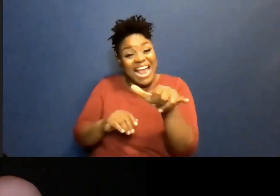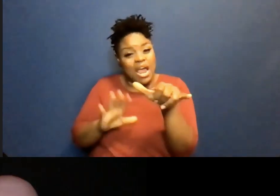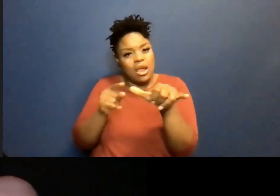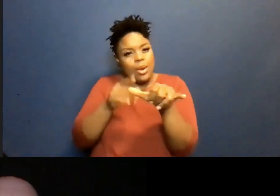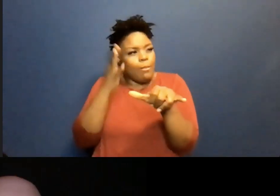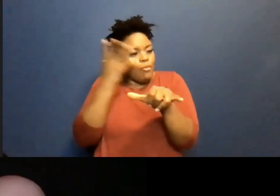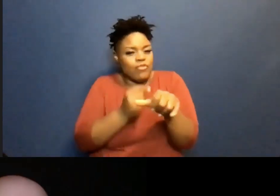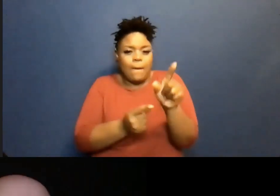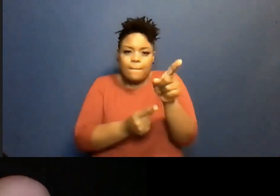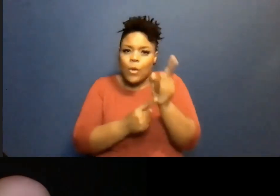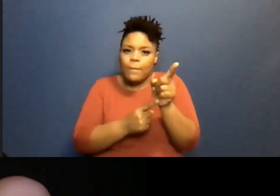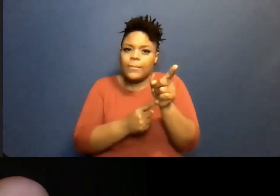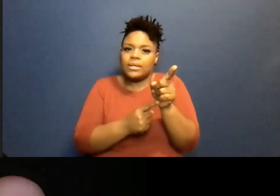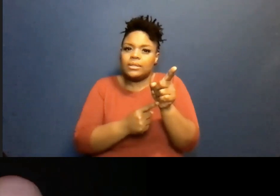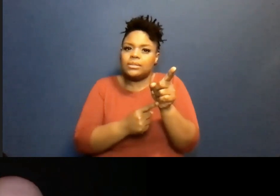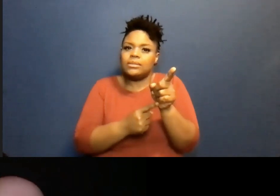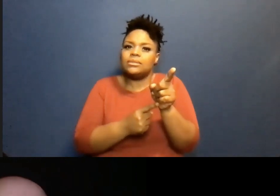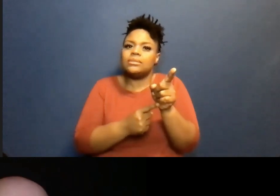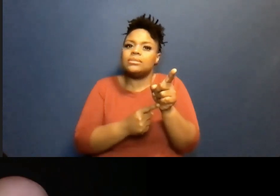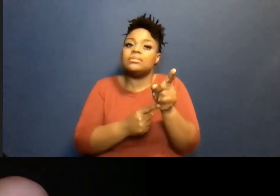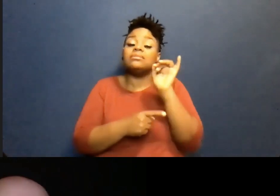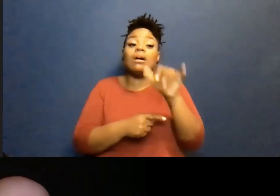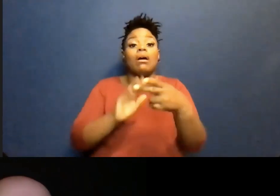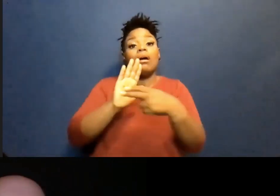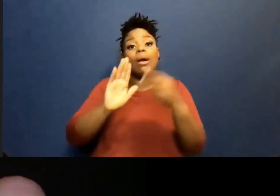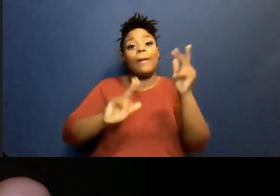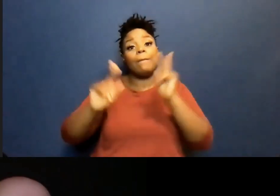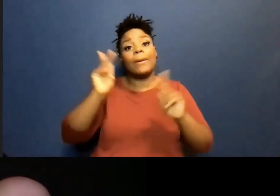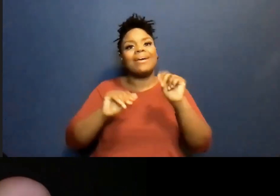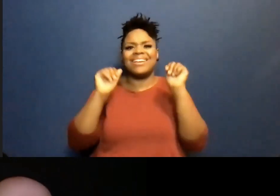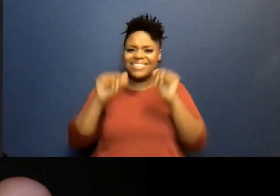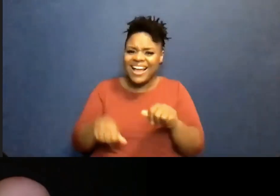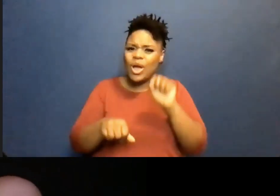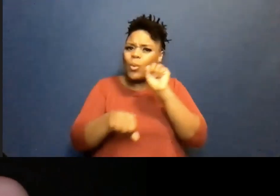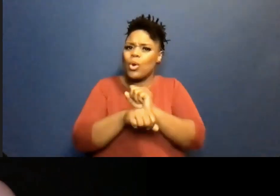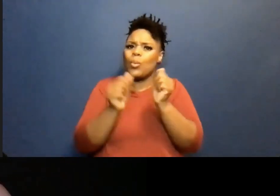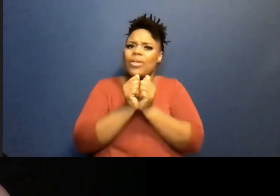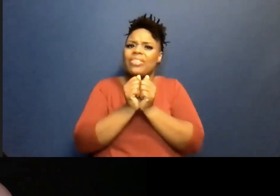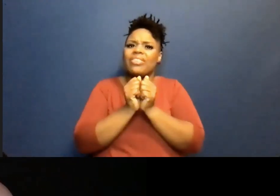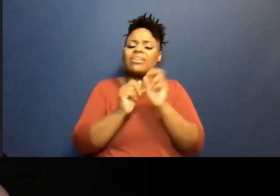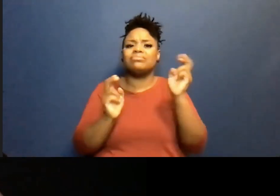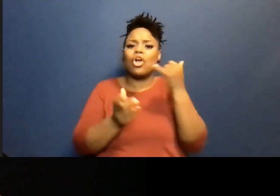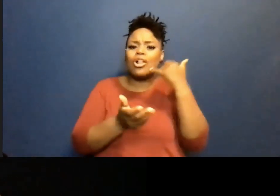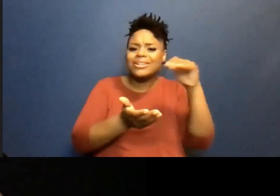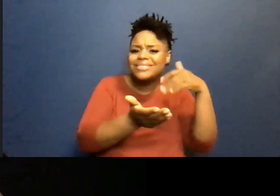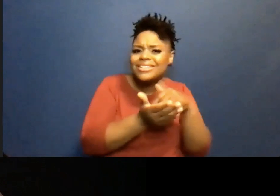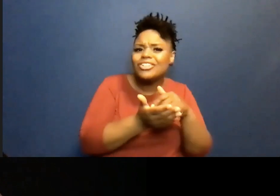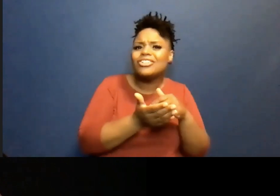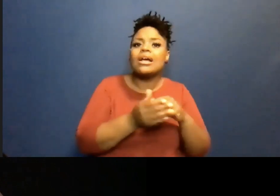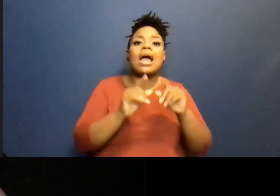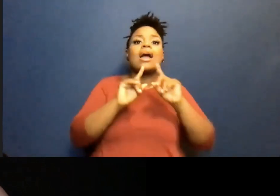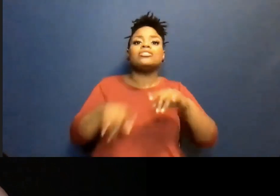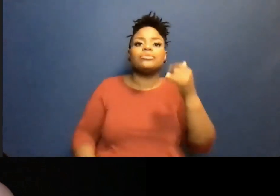center that makes the ridiculous claim we can answer every question? You know, why not? You know, it's beautiful. And that these